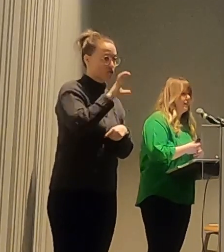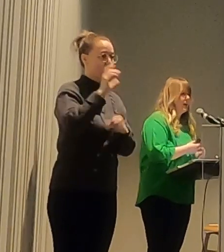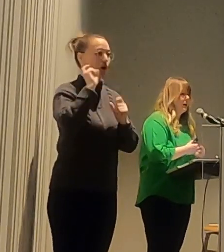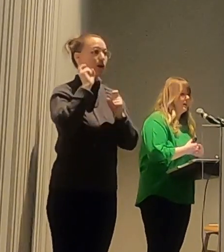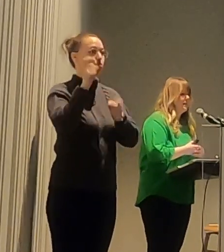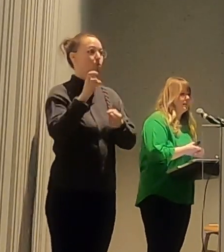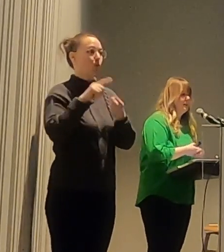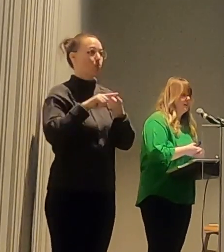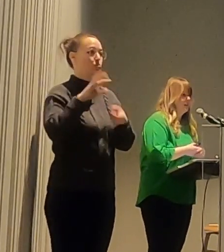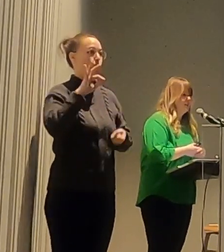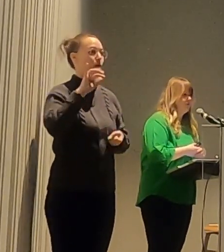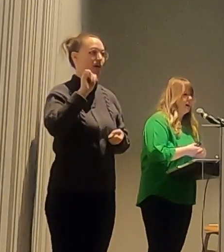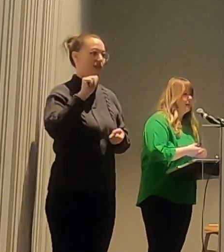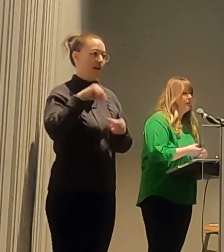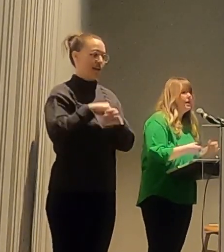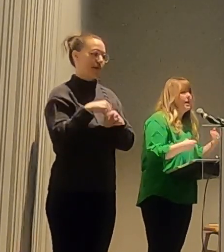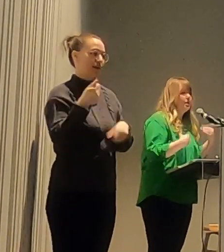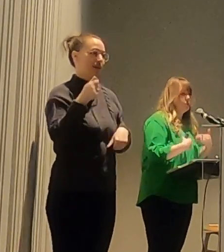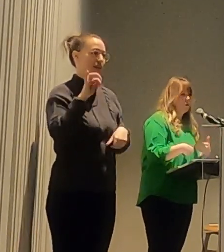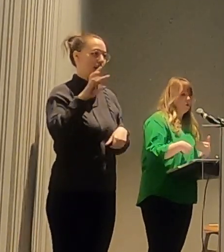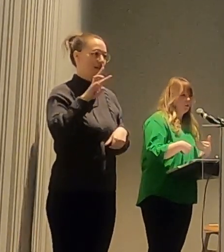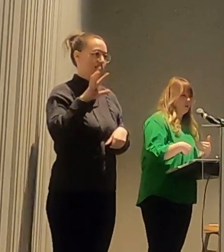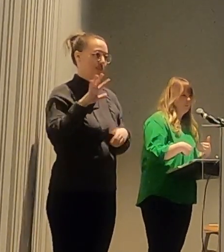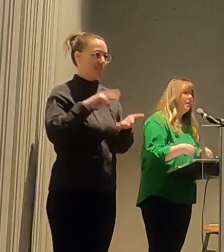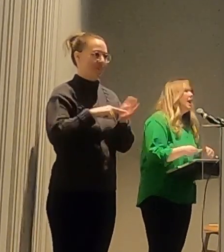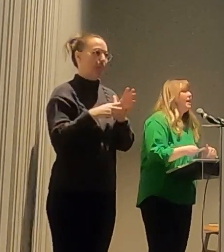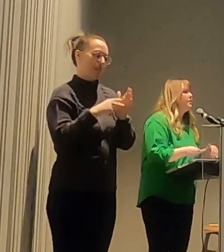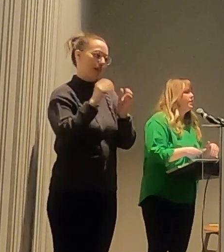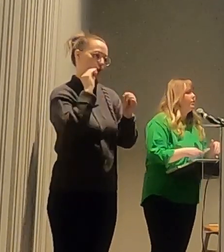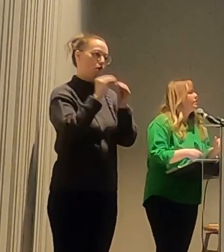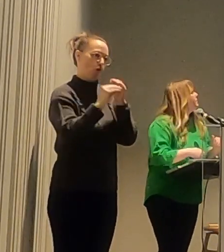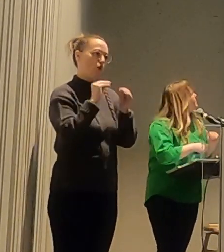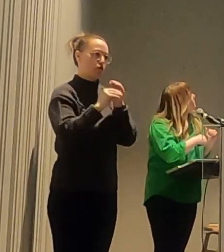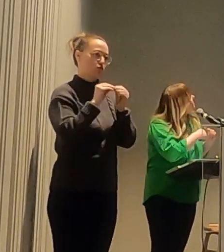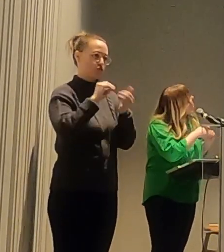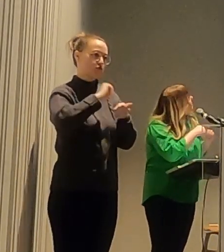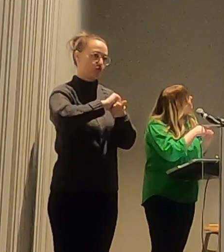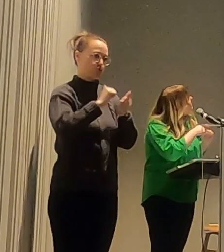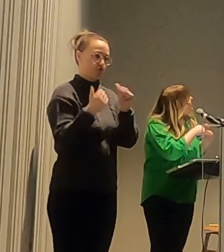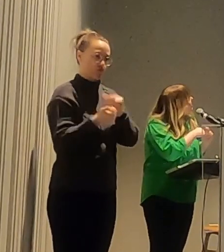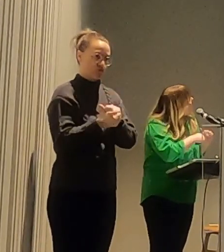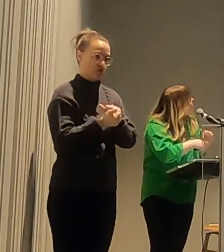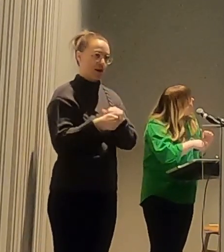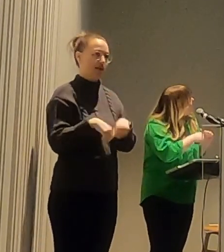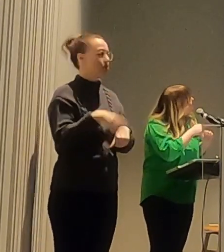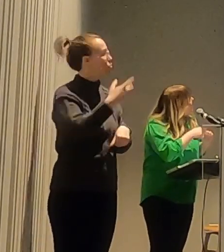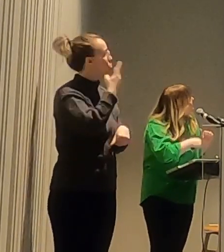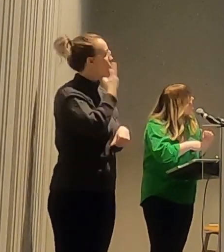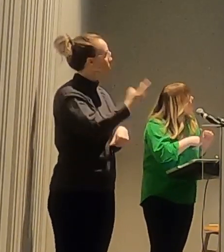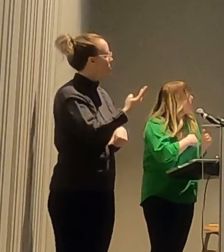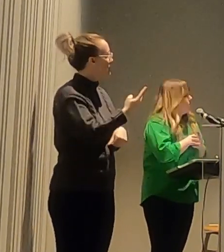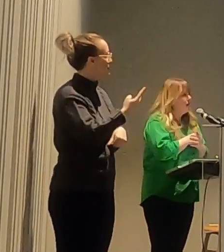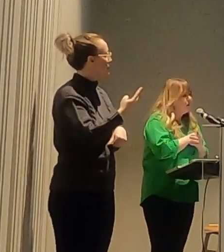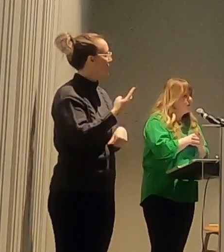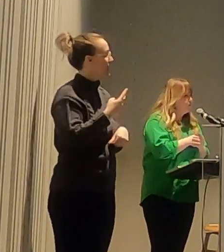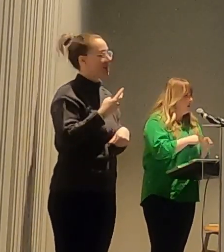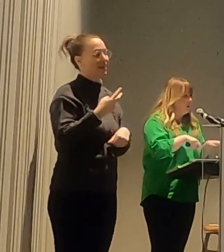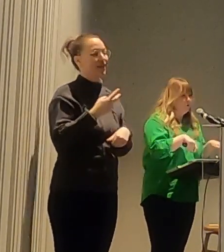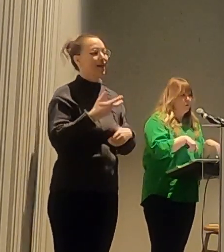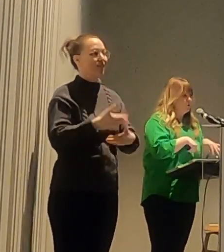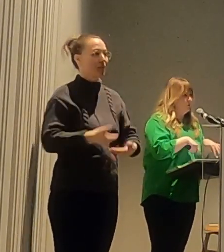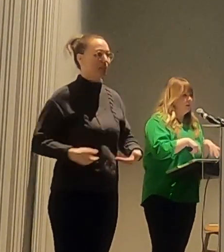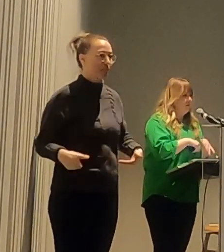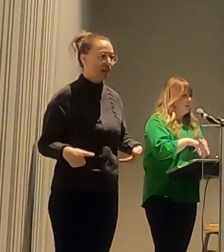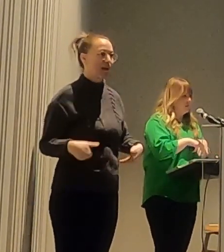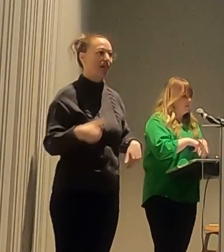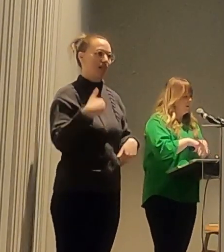to the FIA in 1965, it was altered. And so it was, we see it fastens down the middle. There